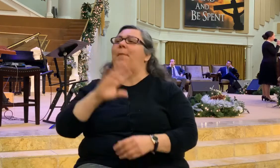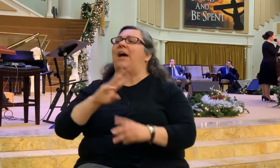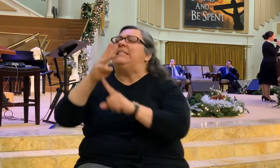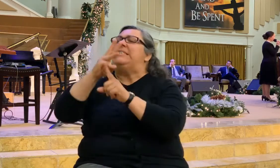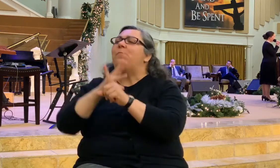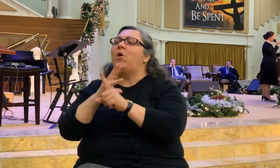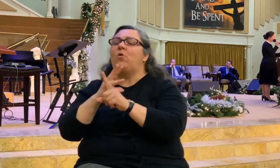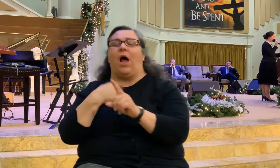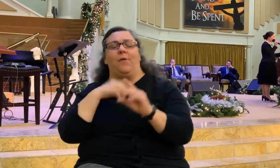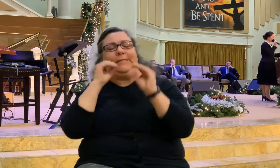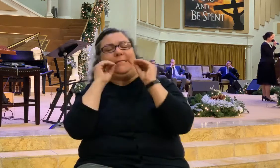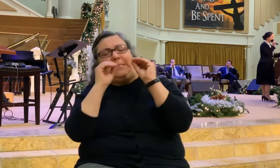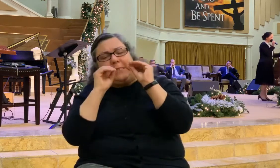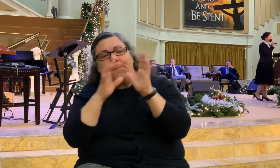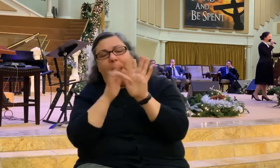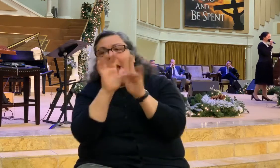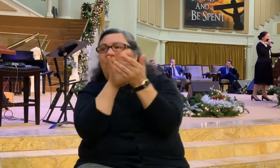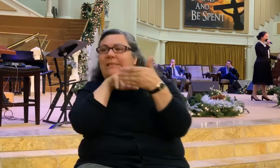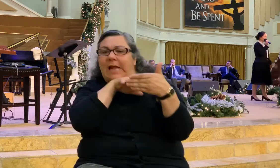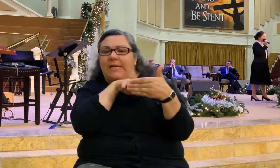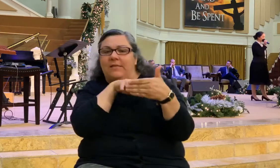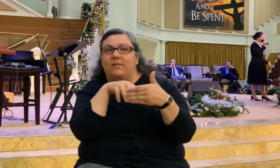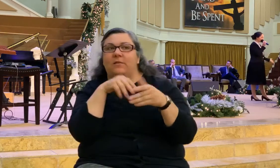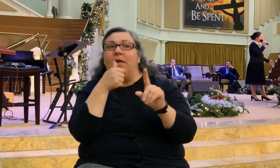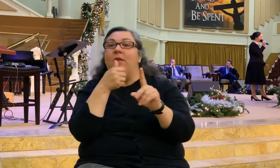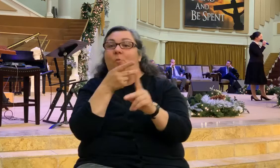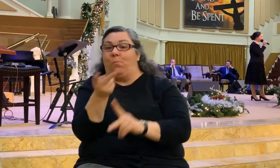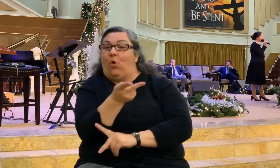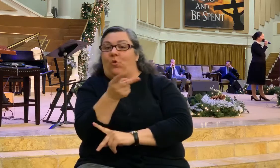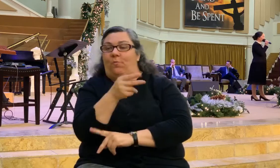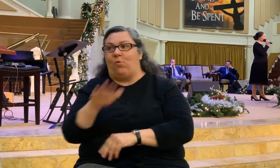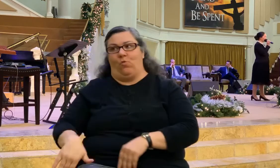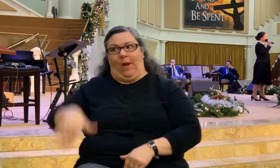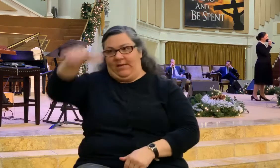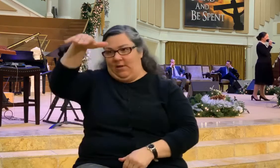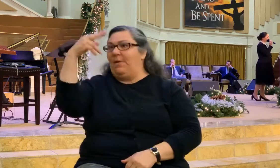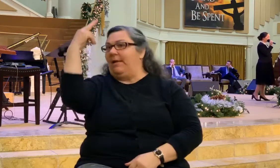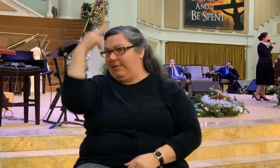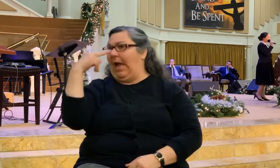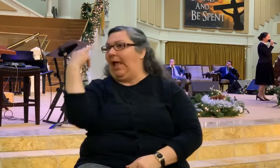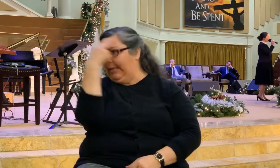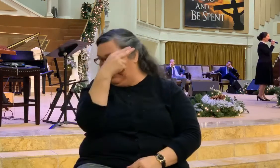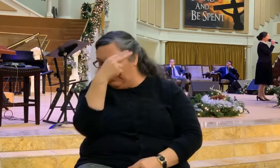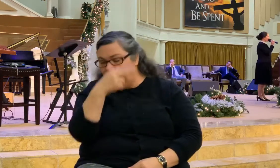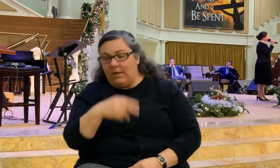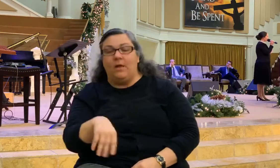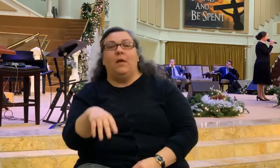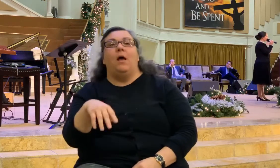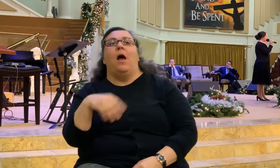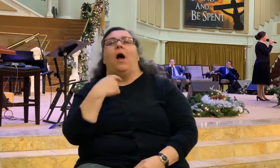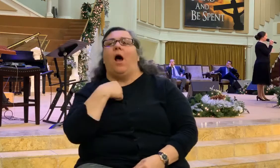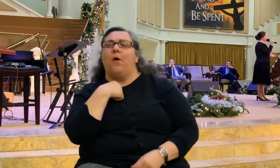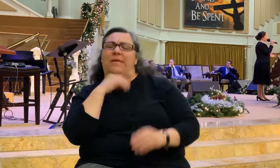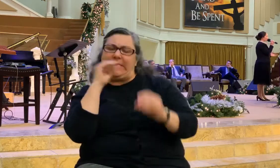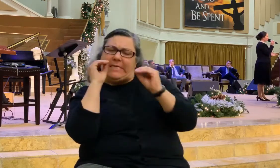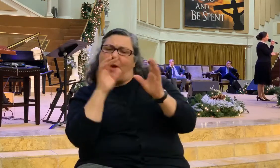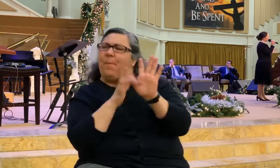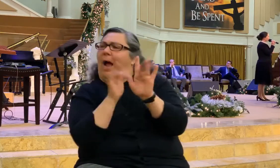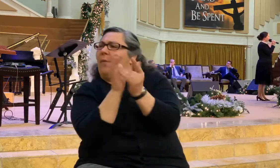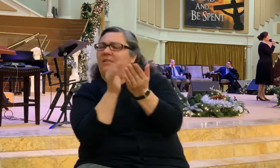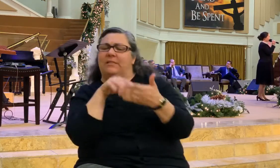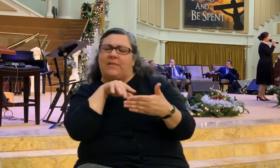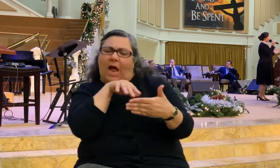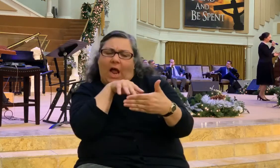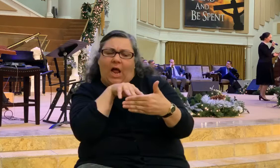giving them a Bible study. They are Catholic, raised Catholic. And when I started giving her the Bible study, she was so hungry